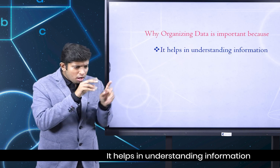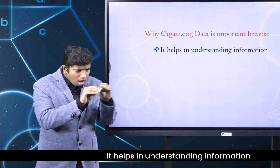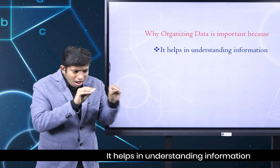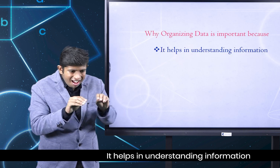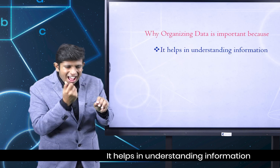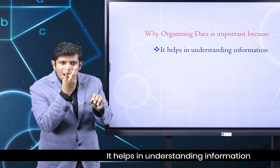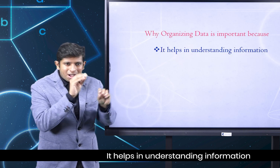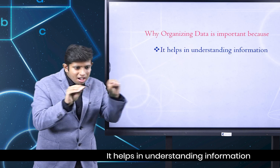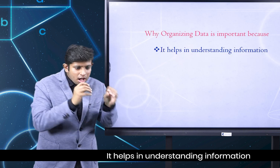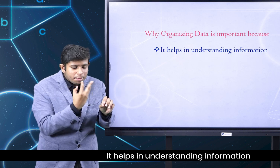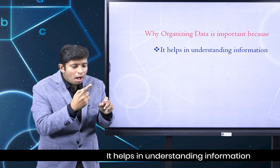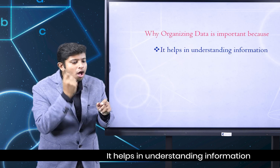understanding information,